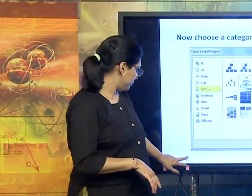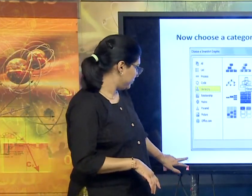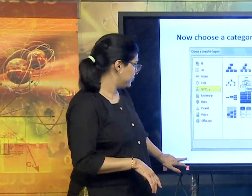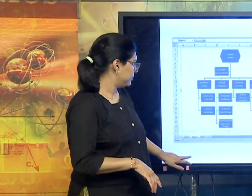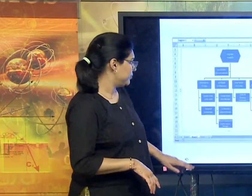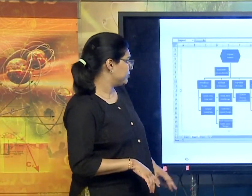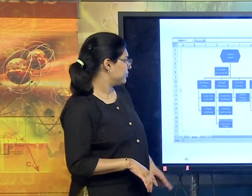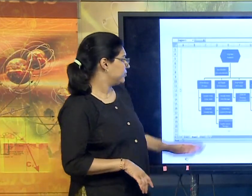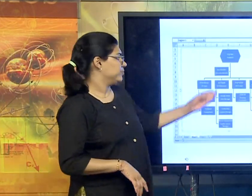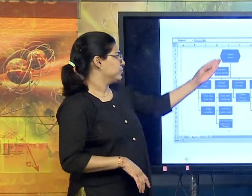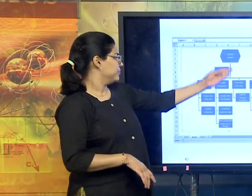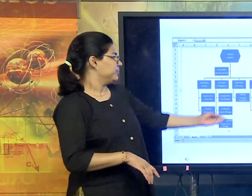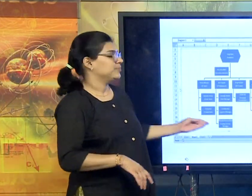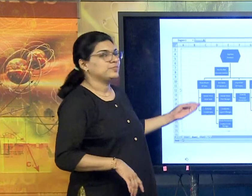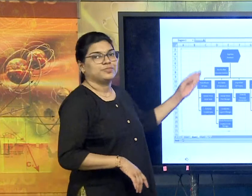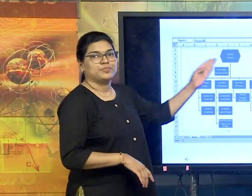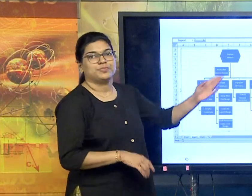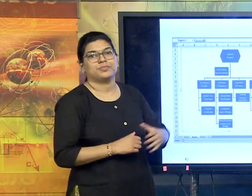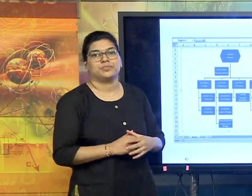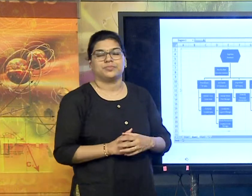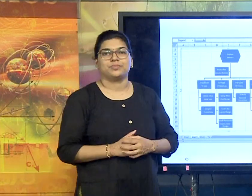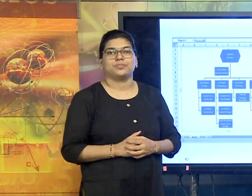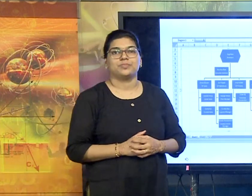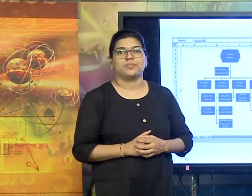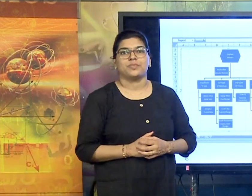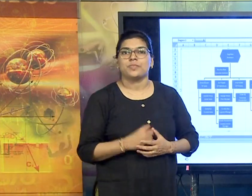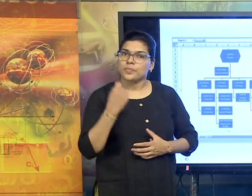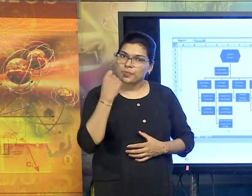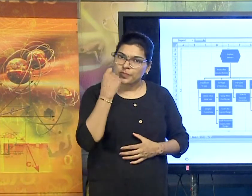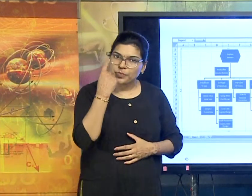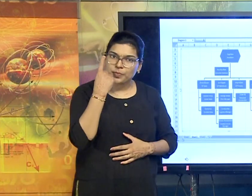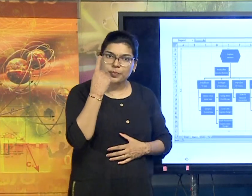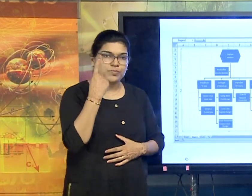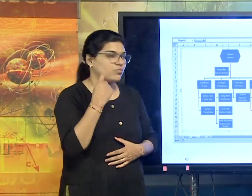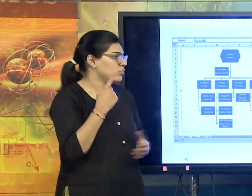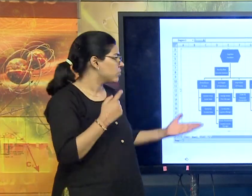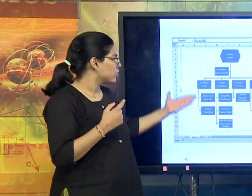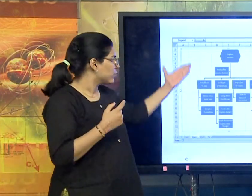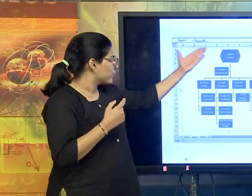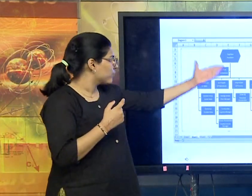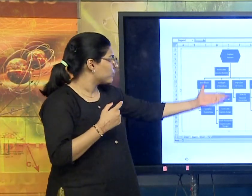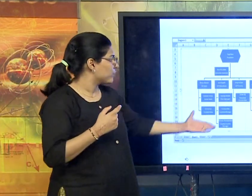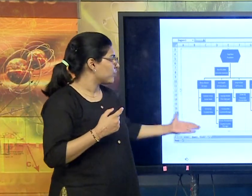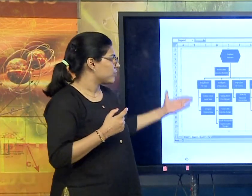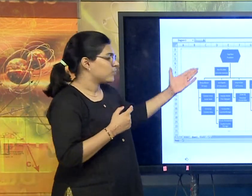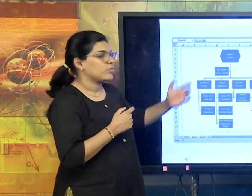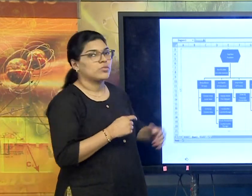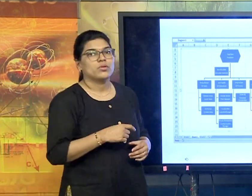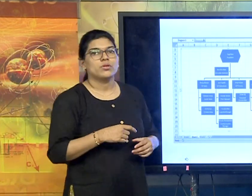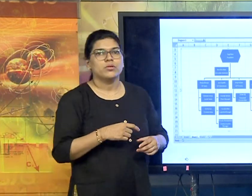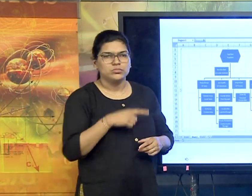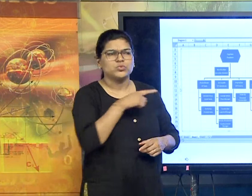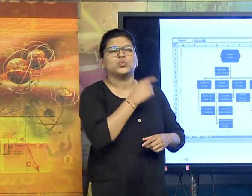hierarchy, then you have to click on OK. Then automatically that hierarchy would be shown on